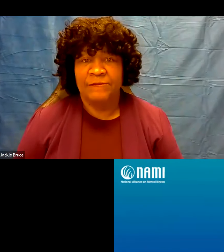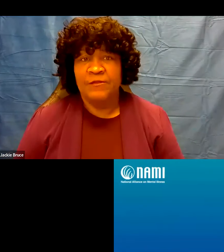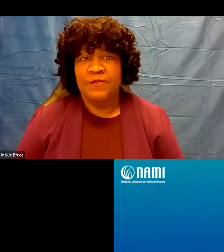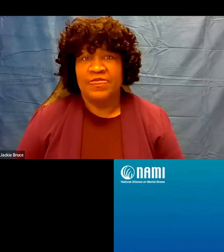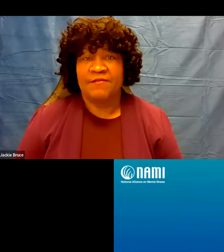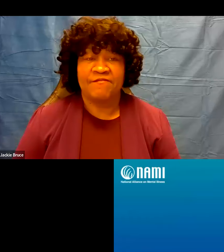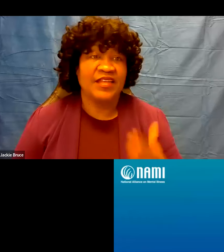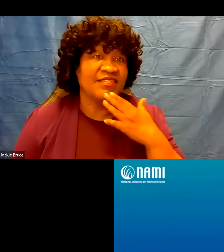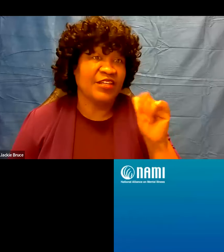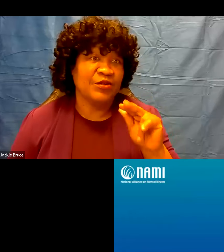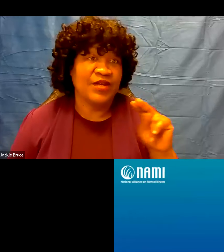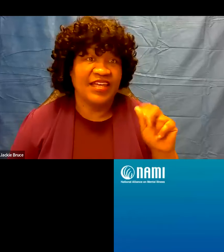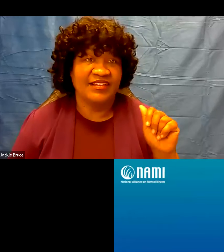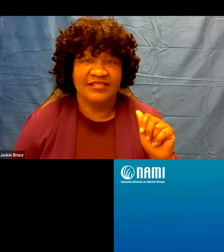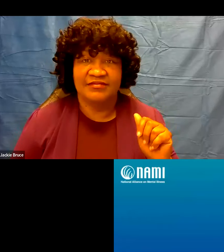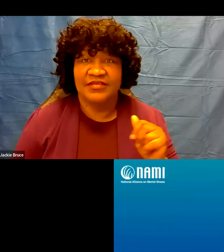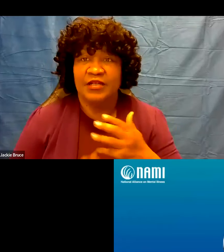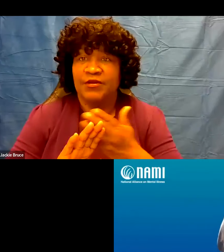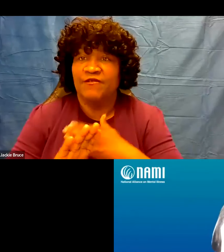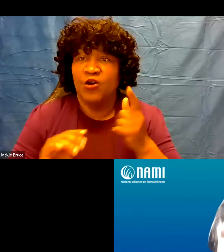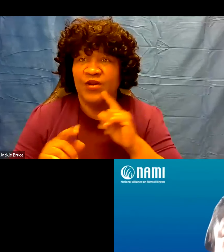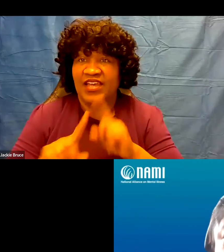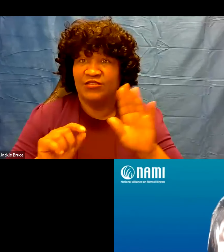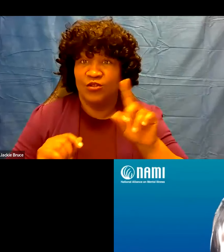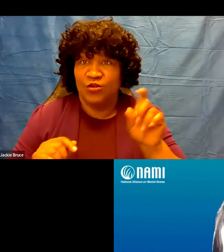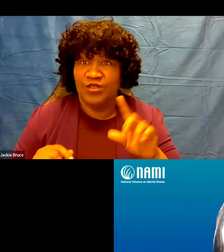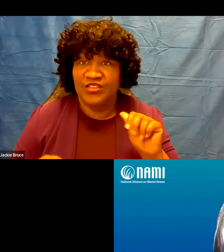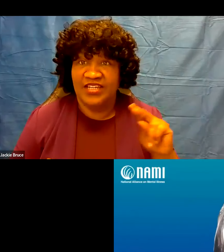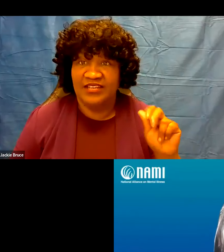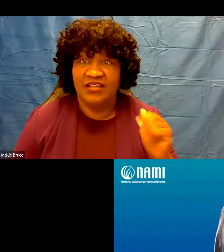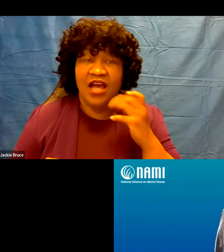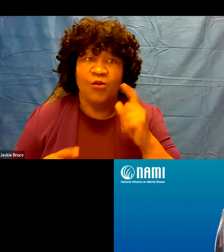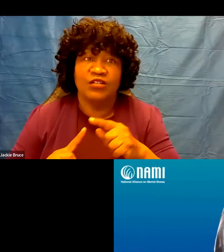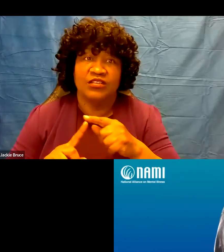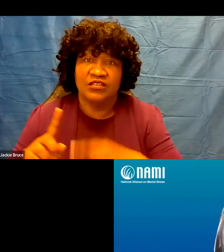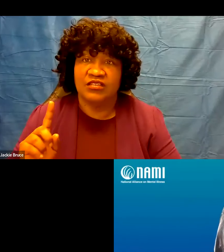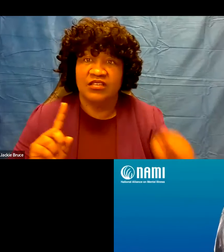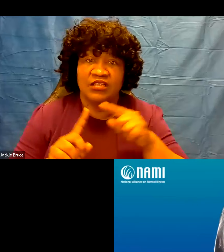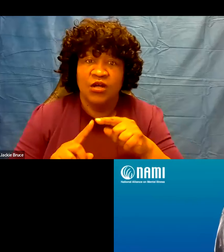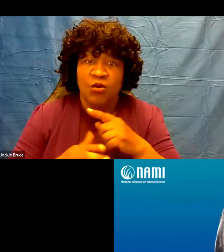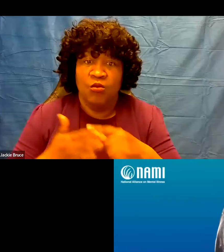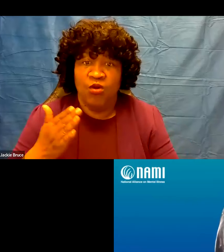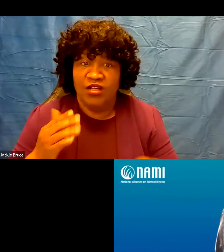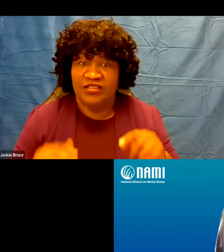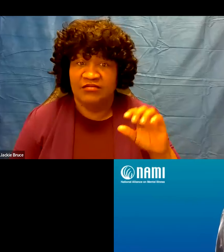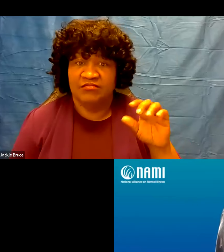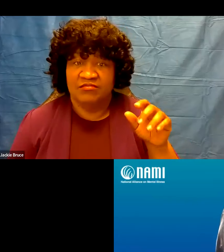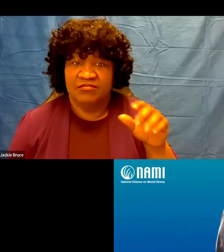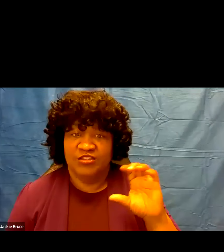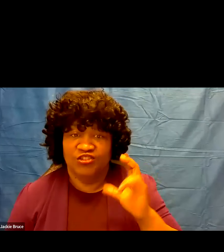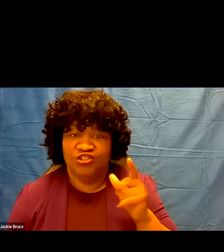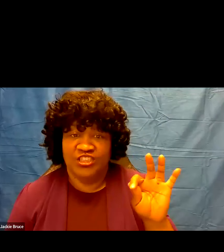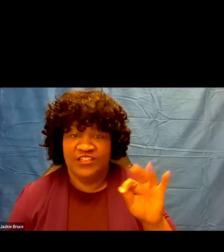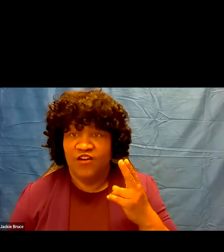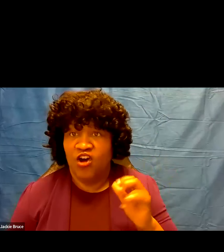Thanks, Anna. And before we dive into those, I do want to circle back to what Chief Harding said earlier. I